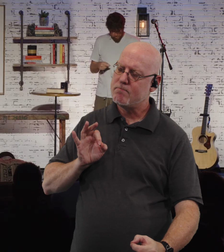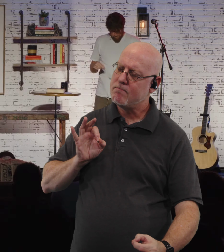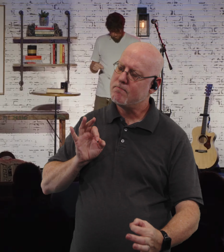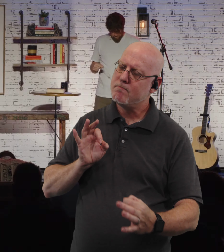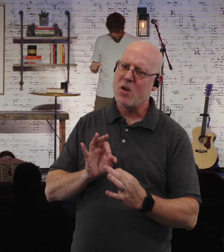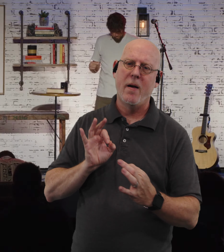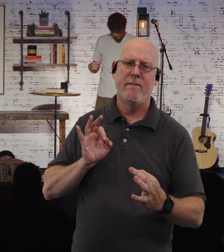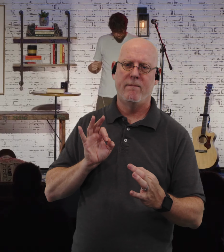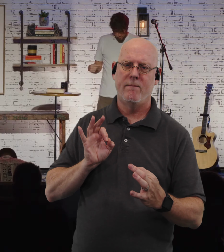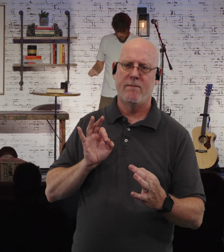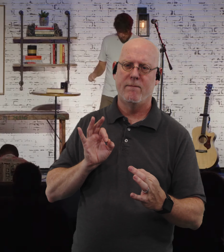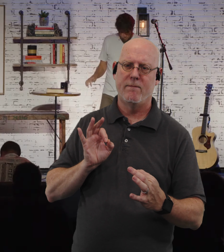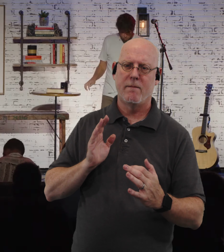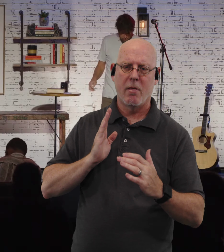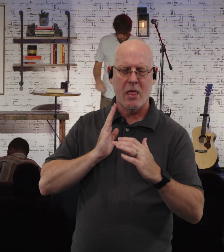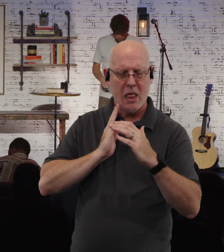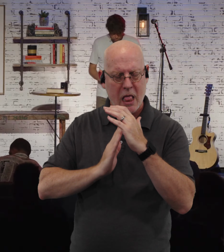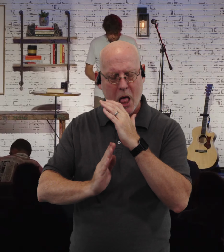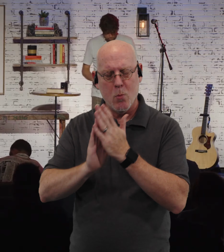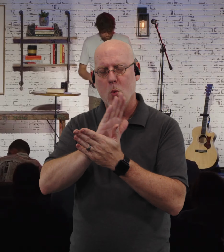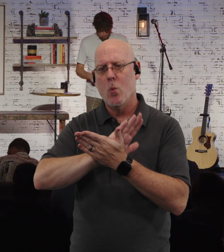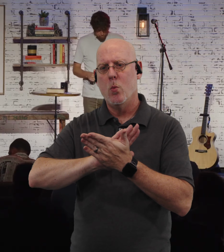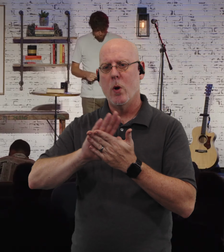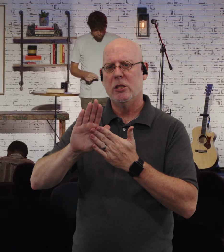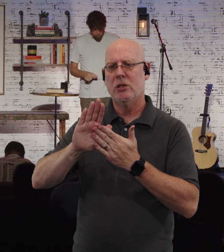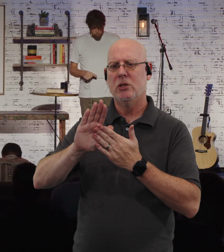perfectly in humble righteousness.